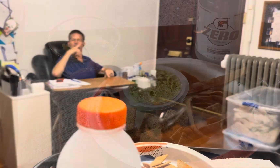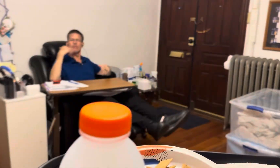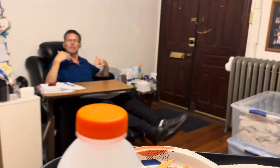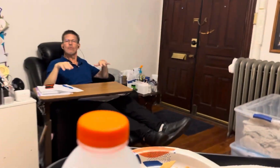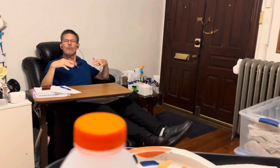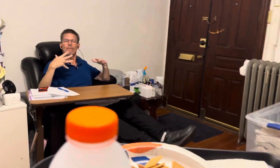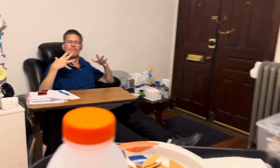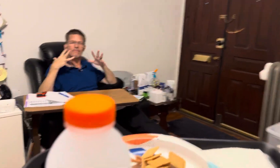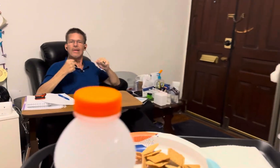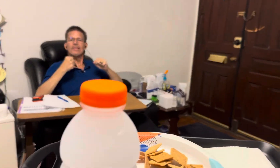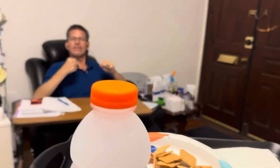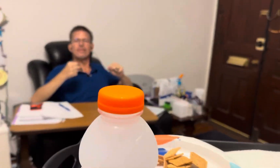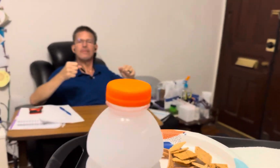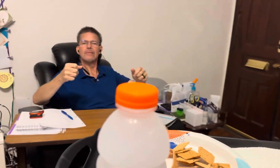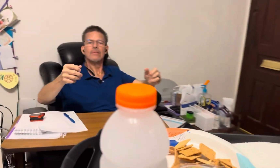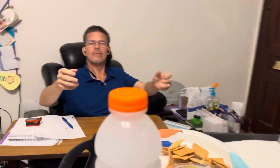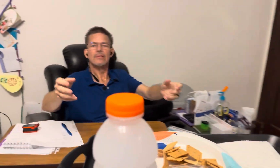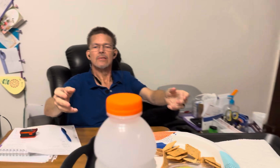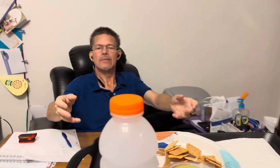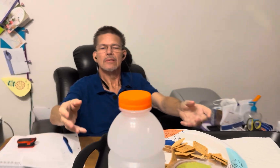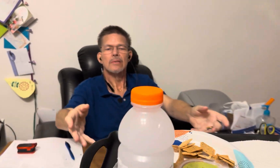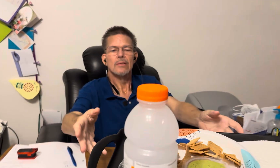Well, that was fast.